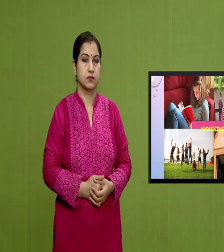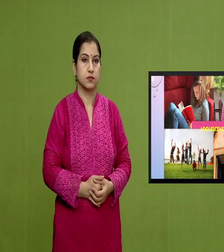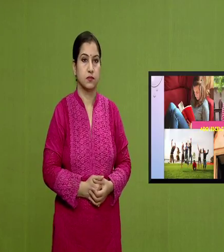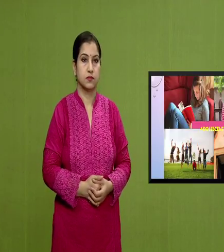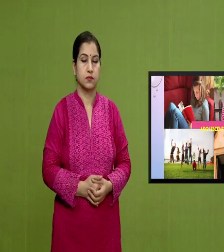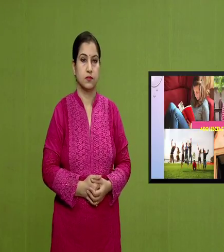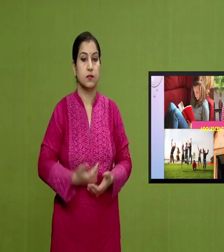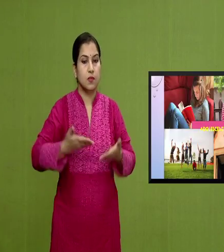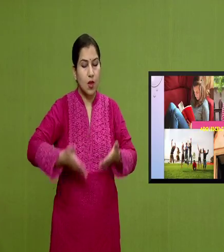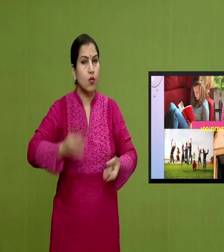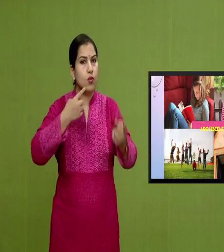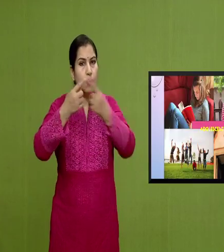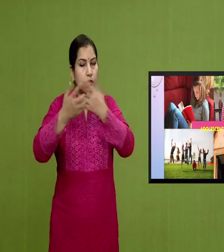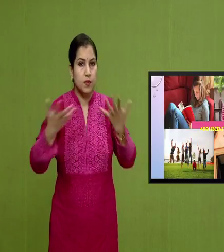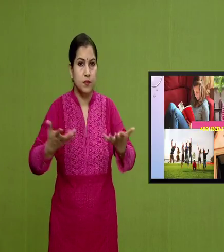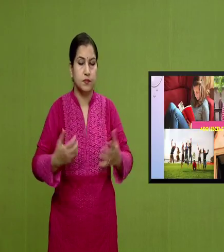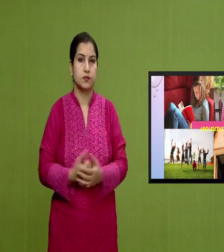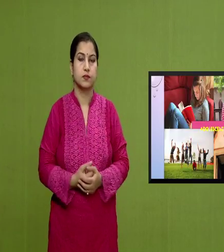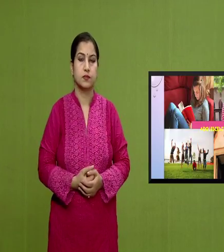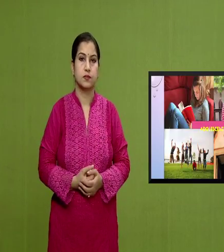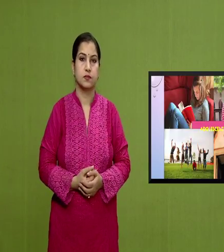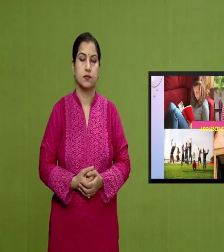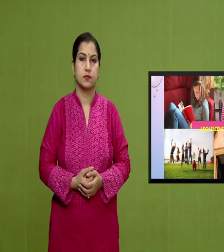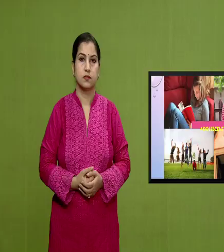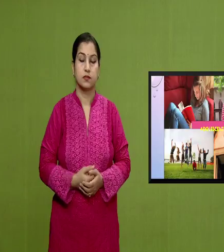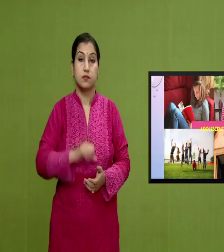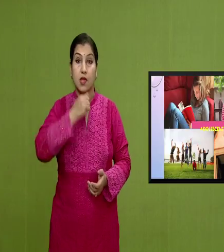Let us talk about settling grown-up children.